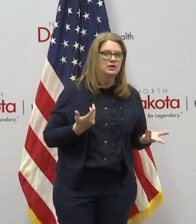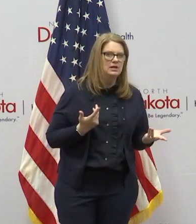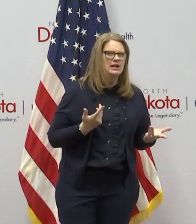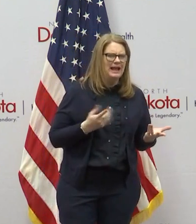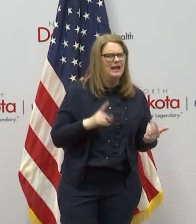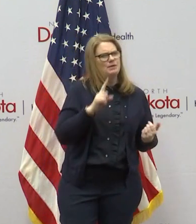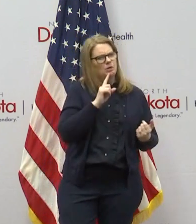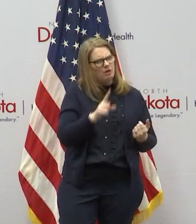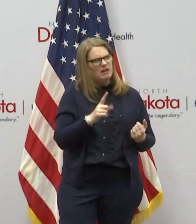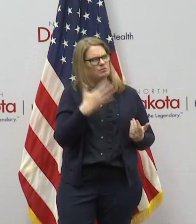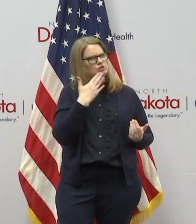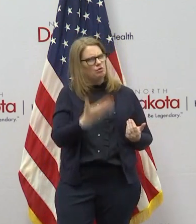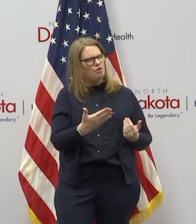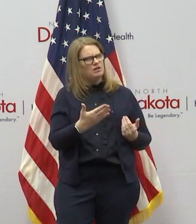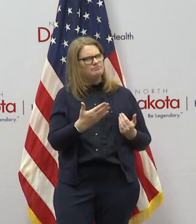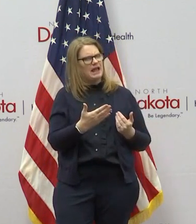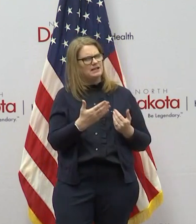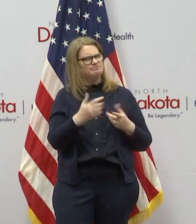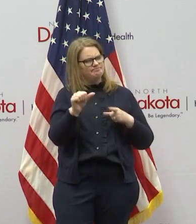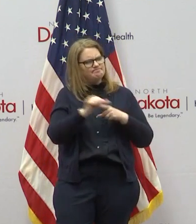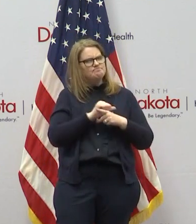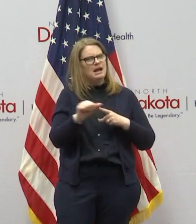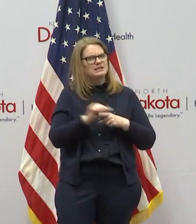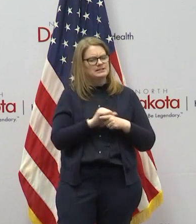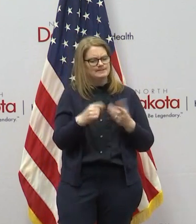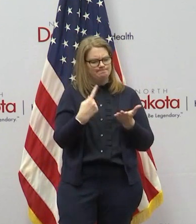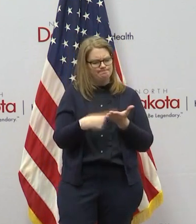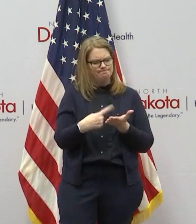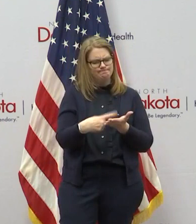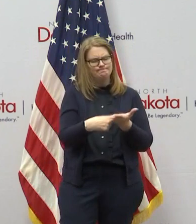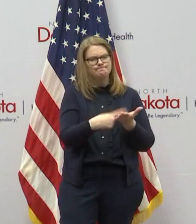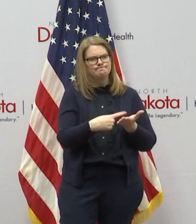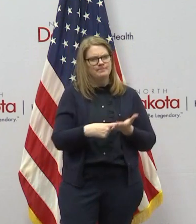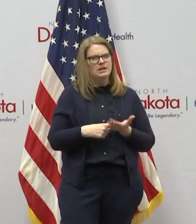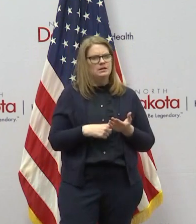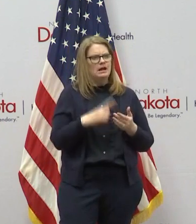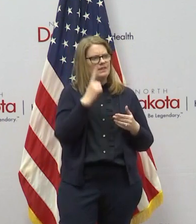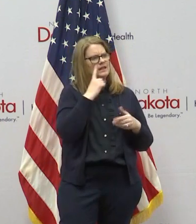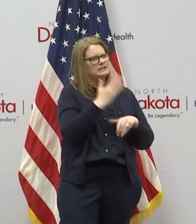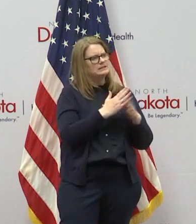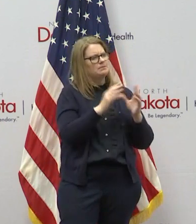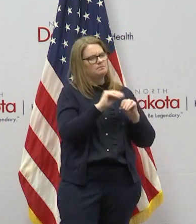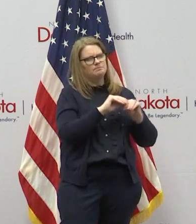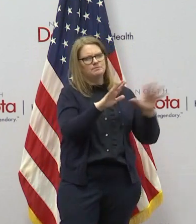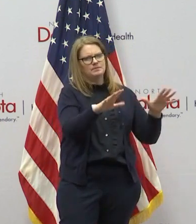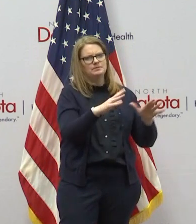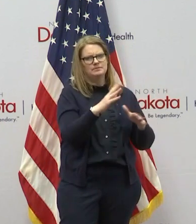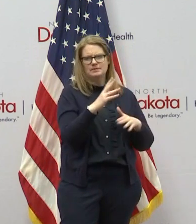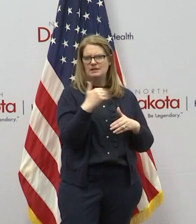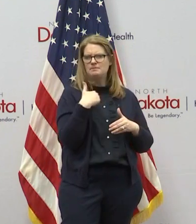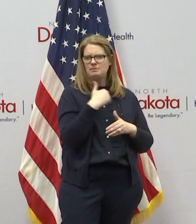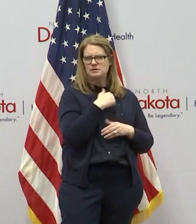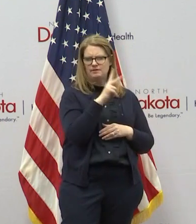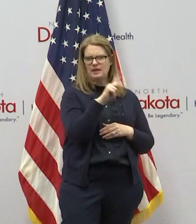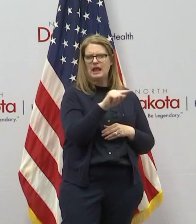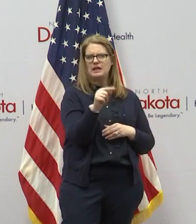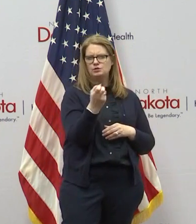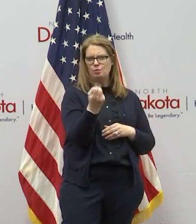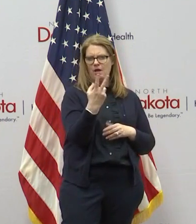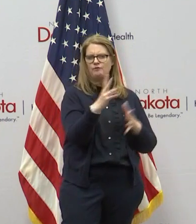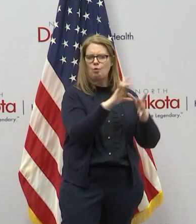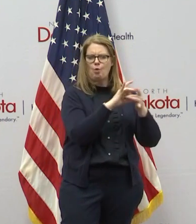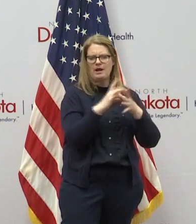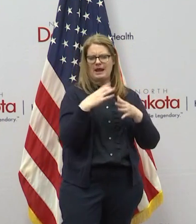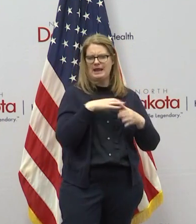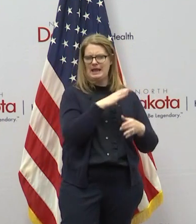exercise to go through that, and we did circulate it out. I know some folks, including members of the K-12 Coordinating Council